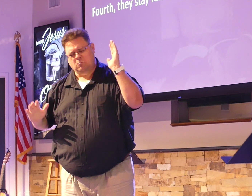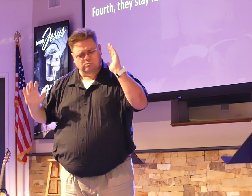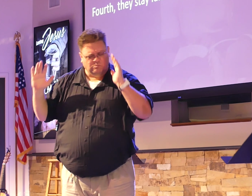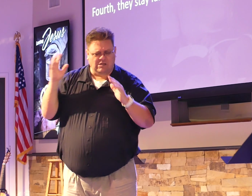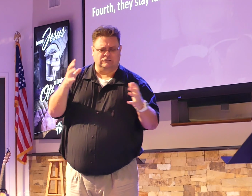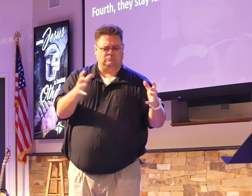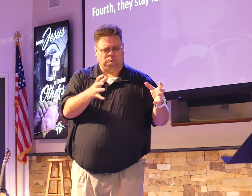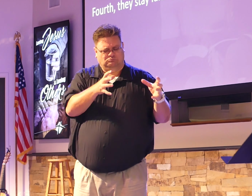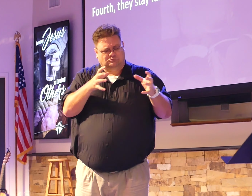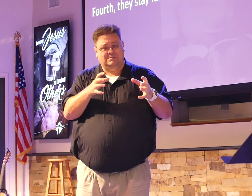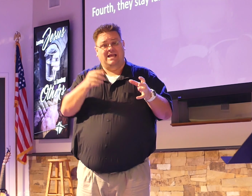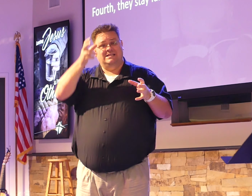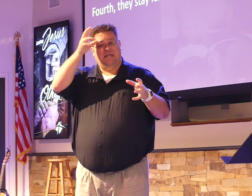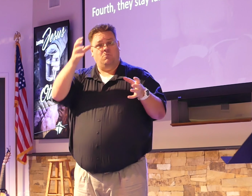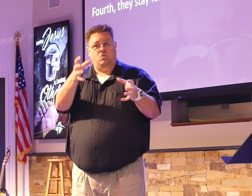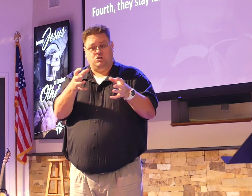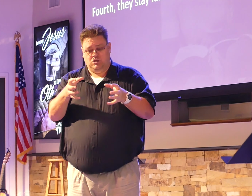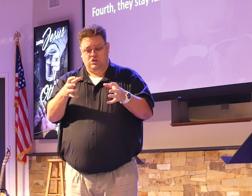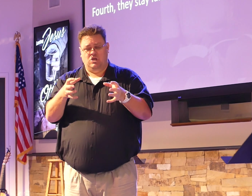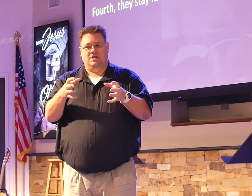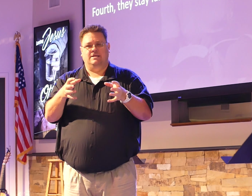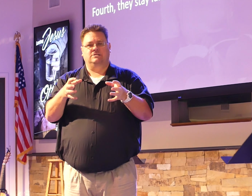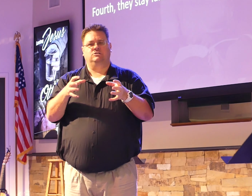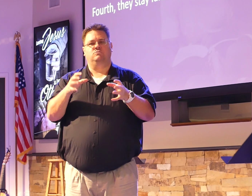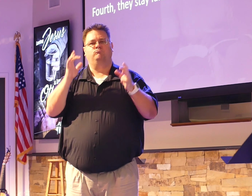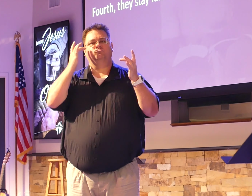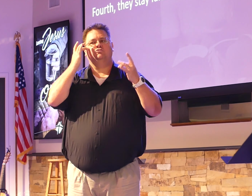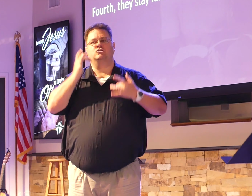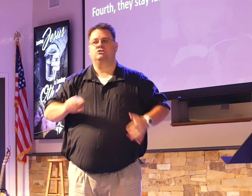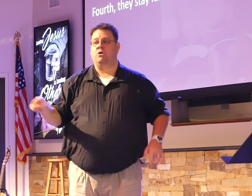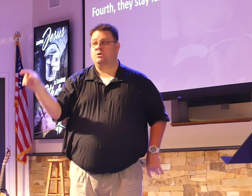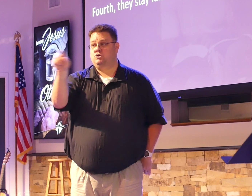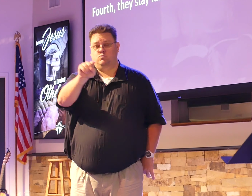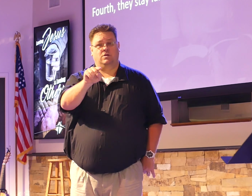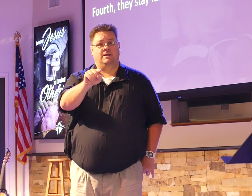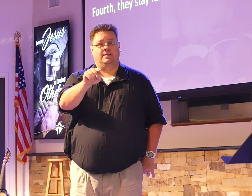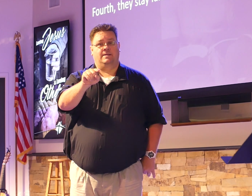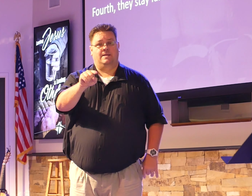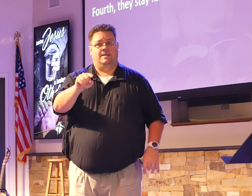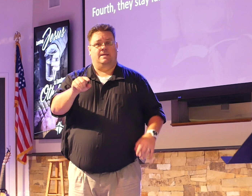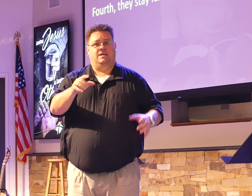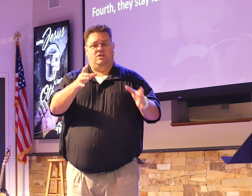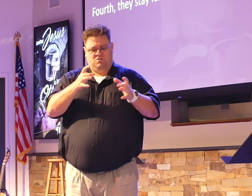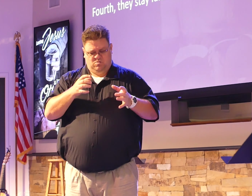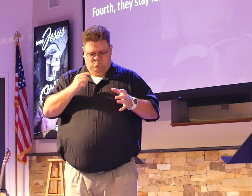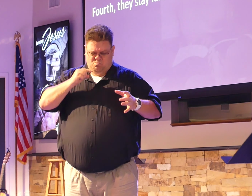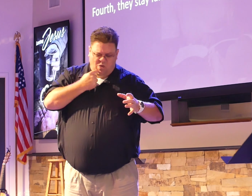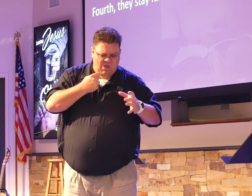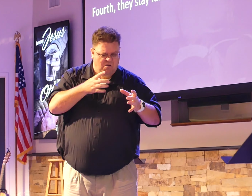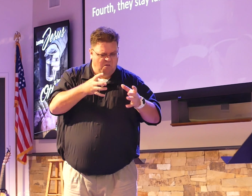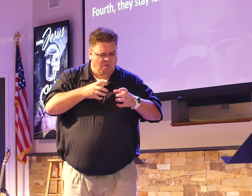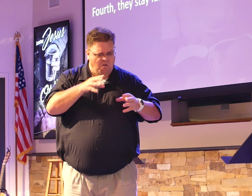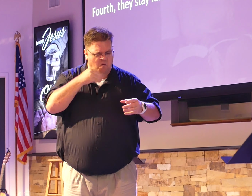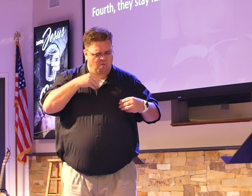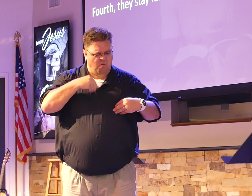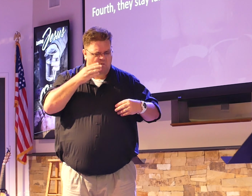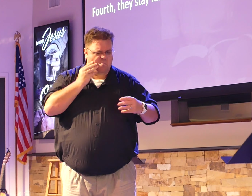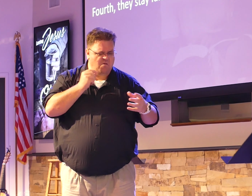He wants to use those things to discourage you, to get you bitter, and in your handout,